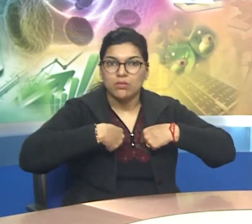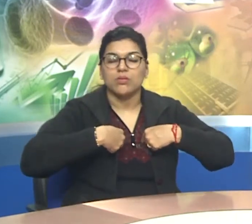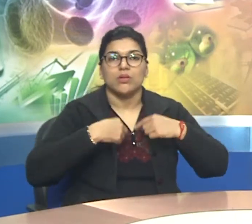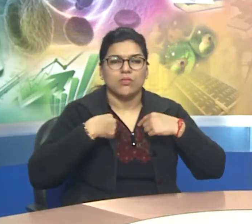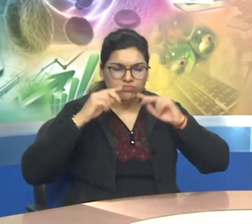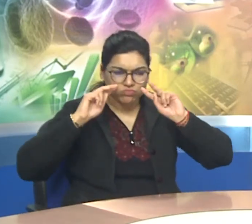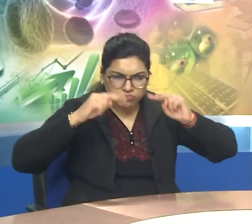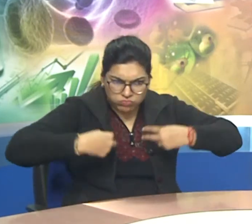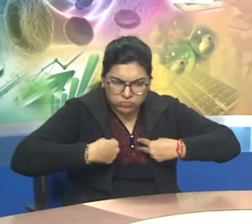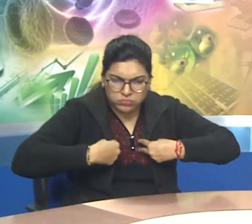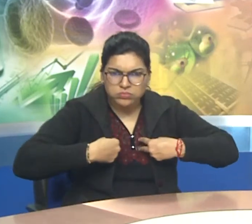Reflect.